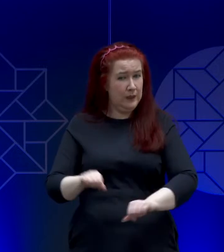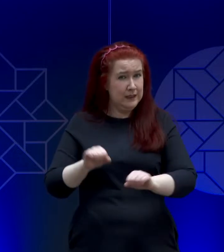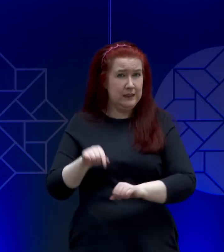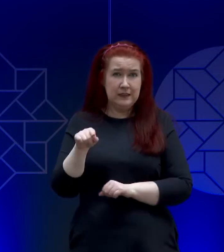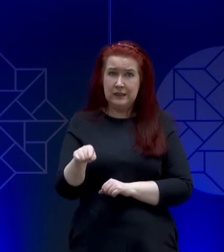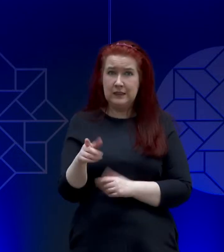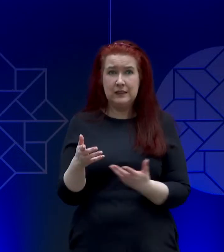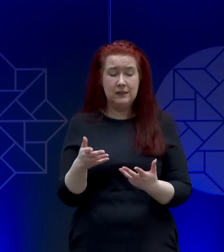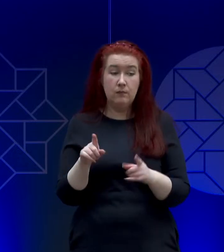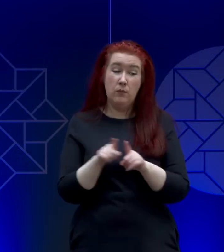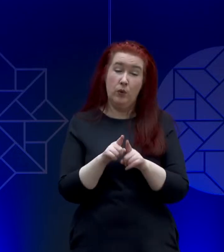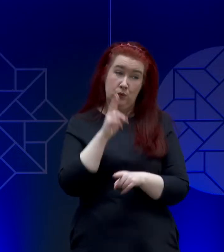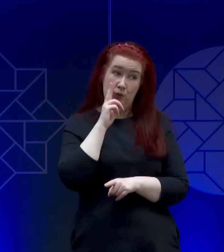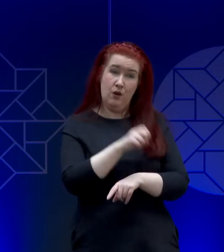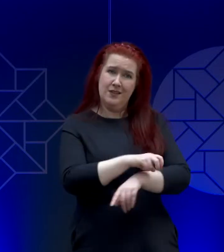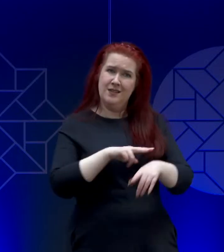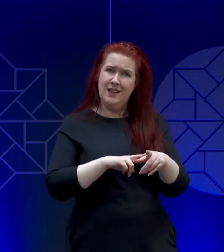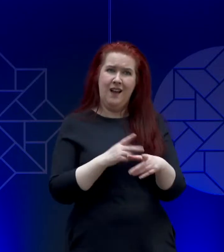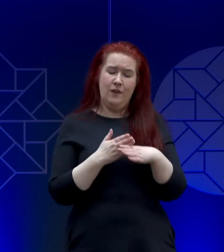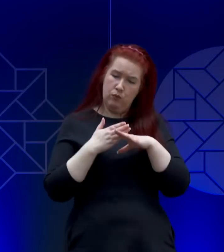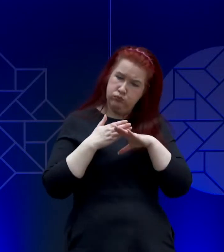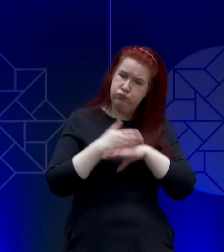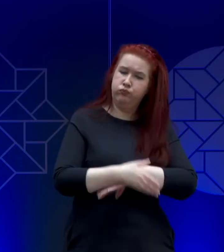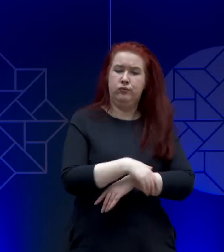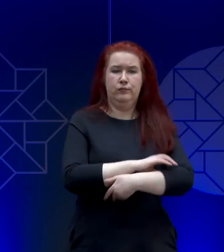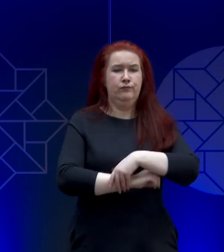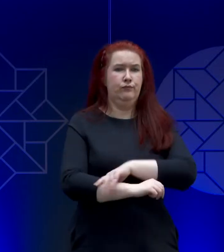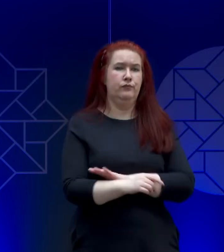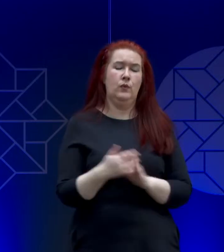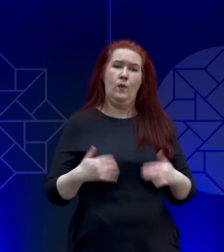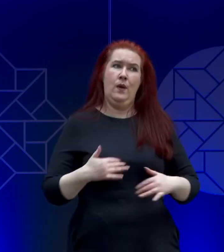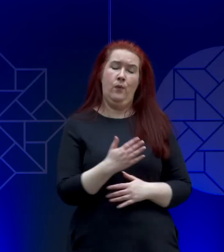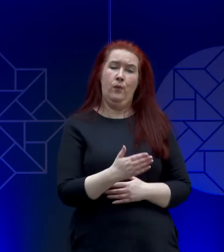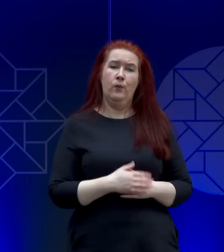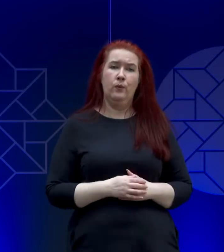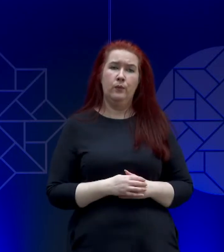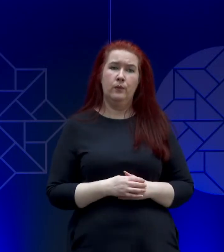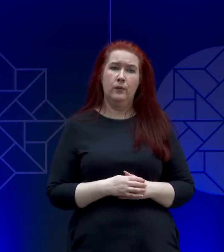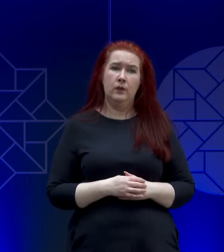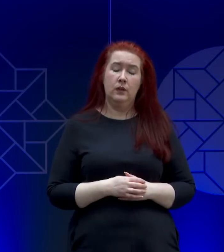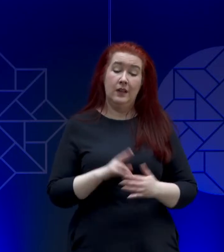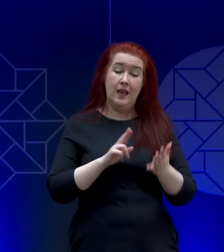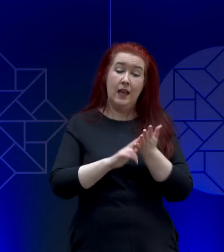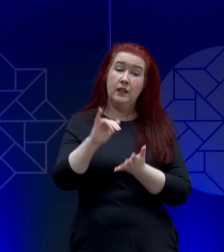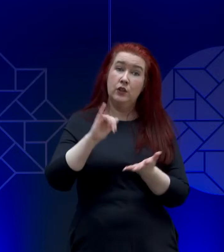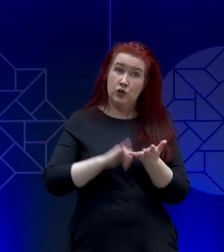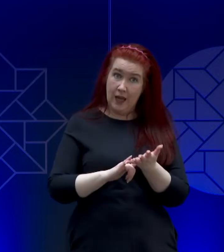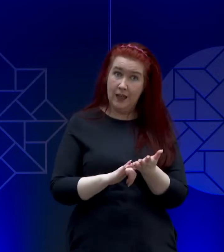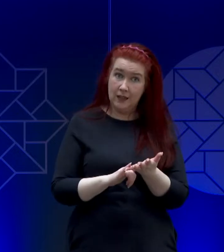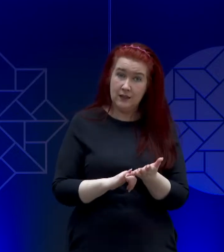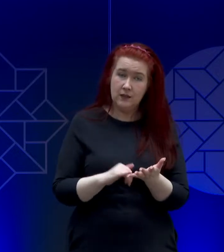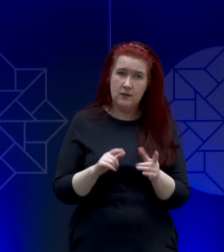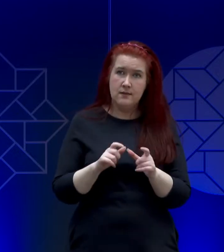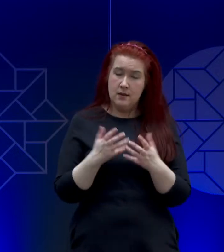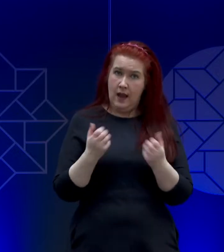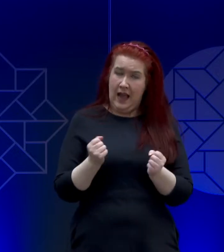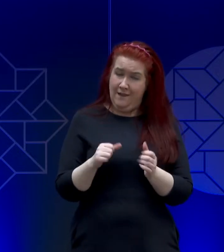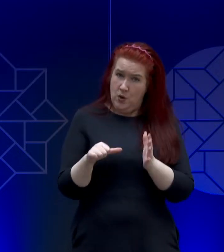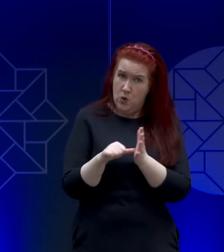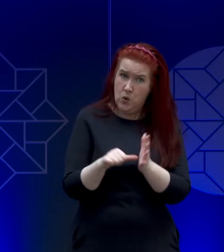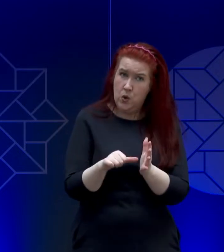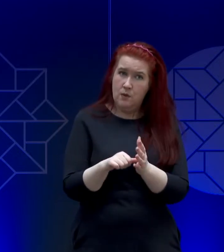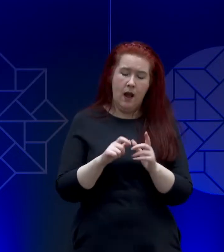staff who went above and beyond. I saw an NHS that in the face of the storm kept on